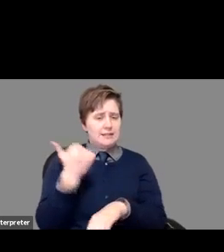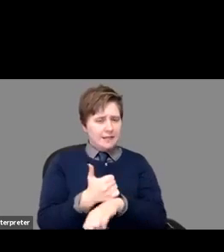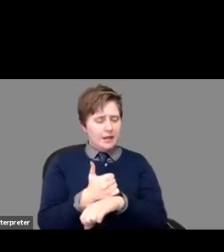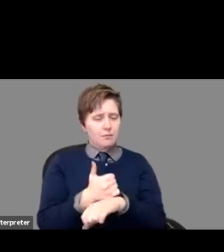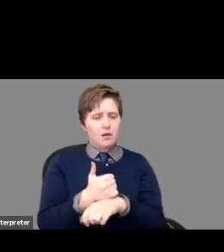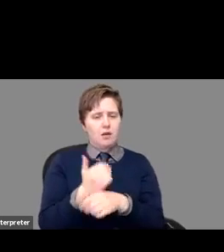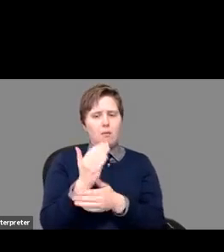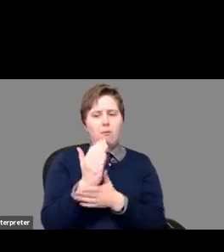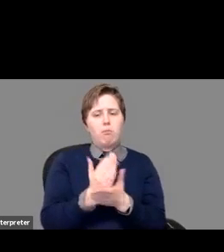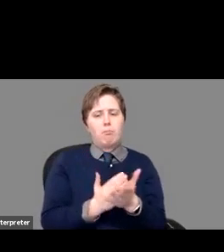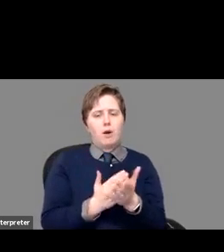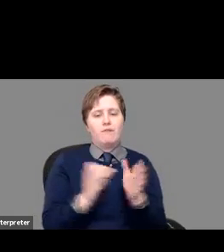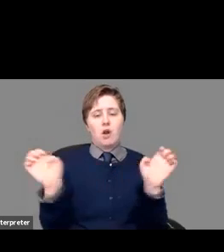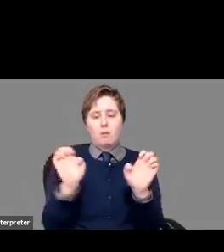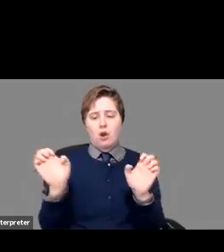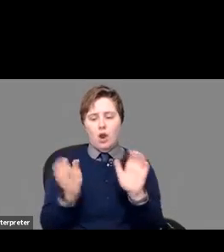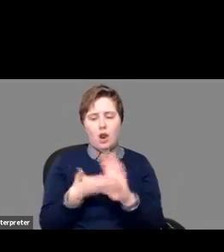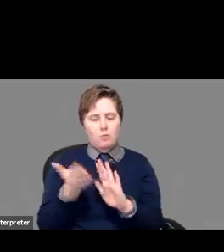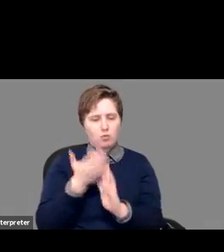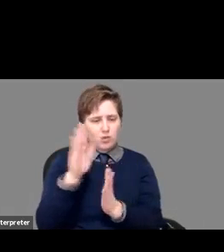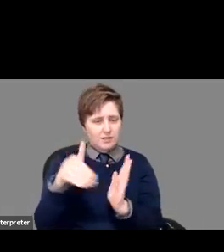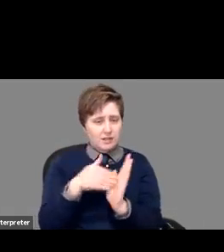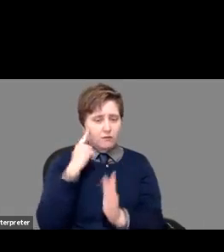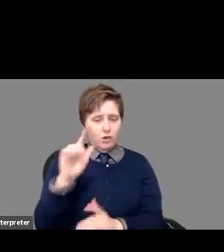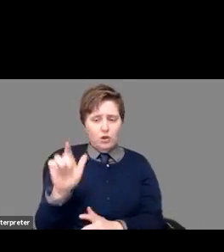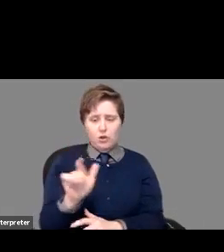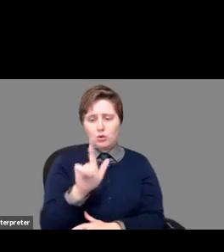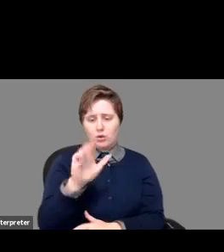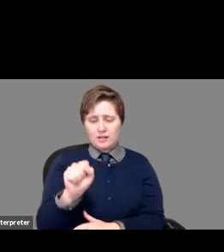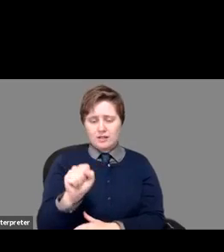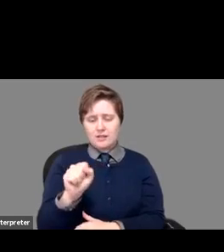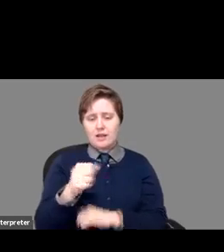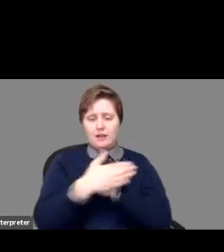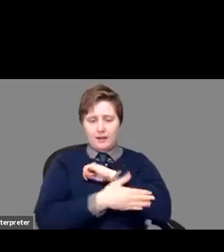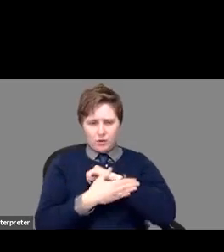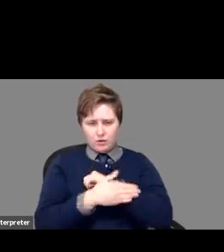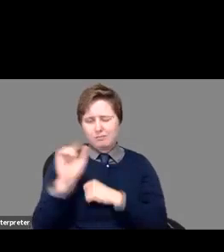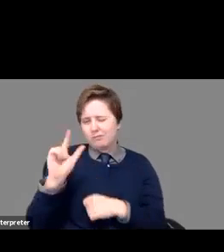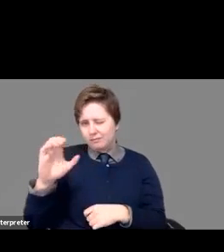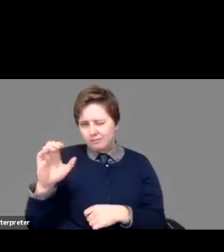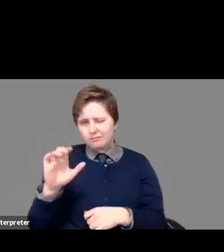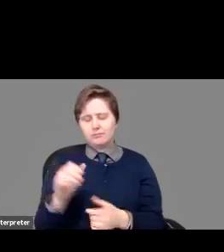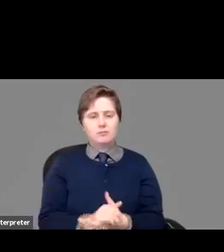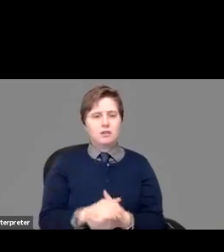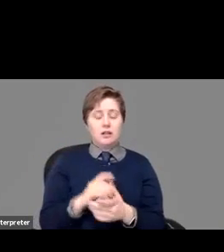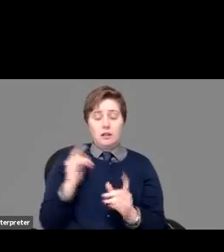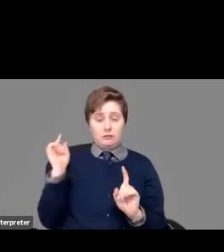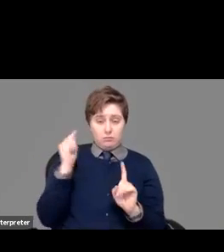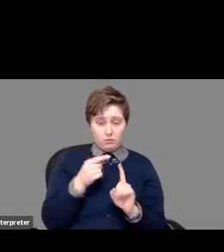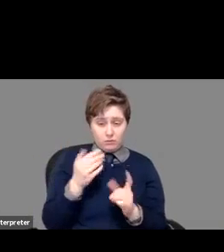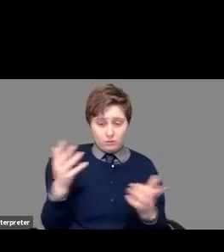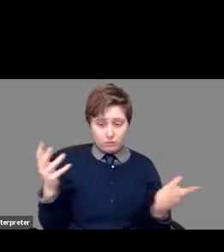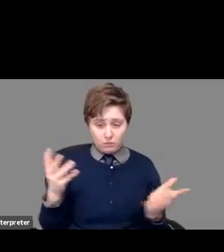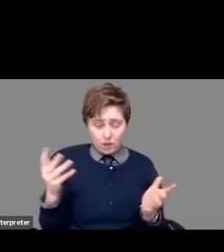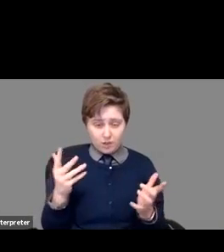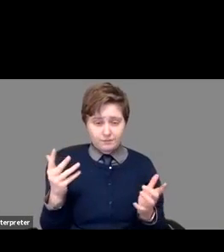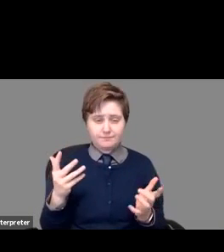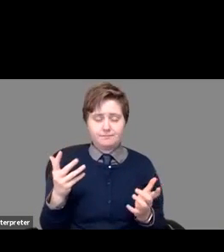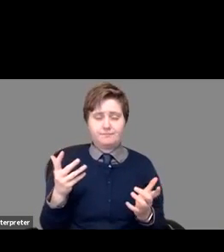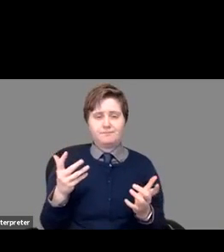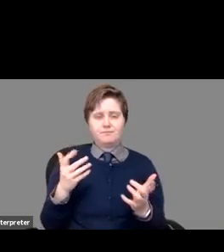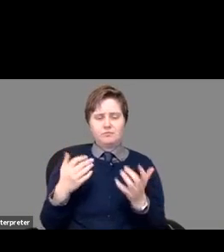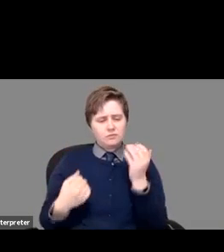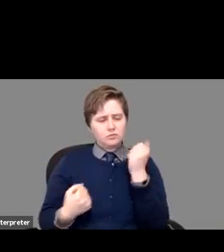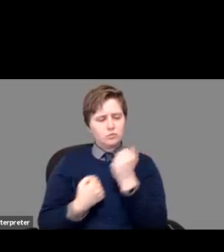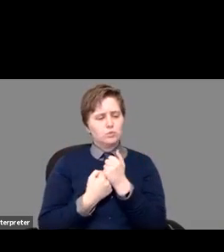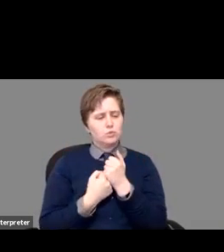part of the Emergency Operations Center for Lucas County. And the intent initially was to